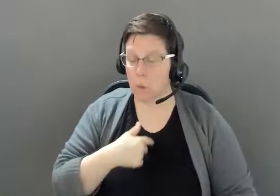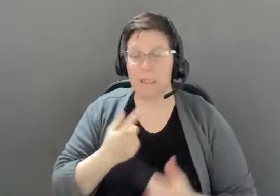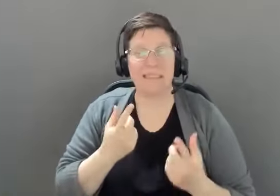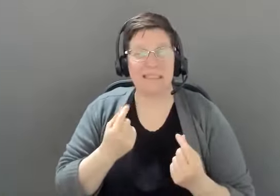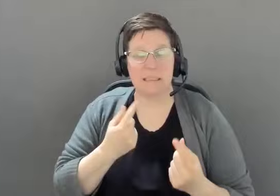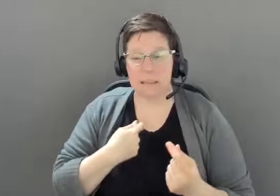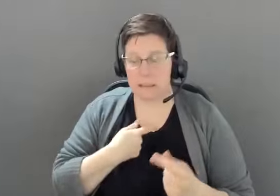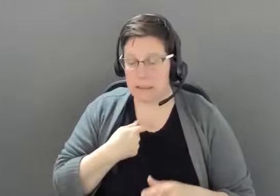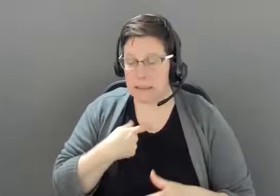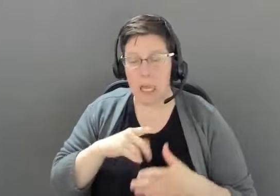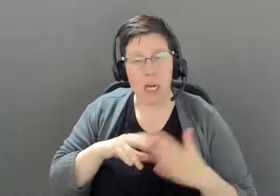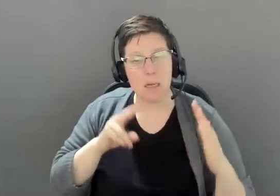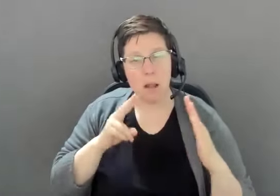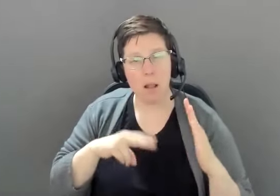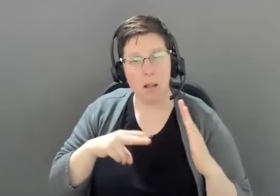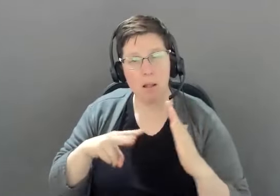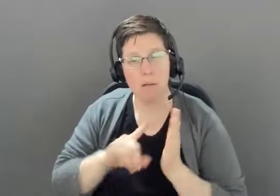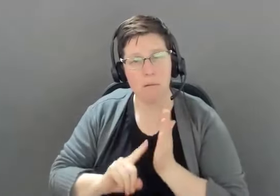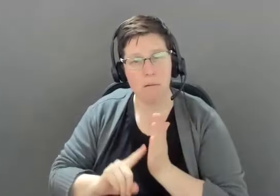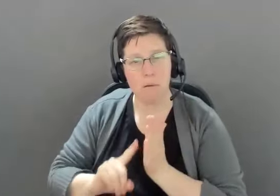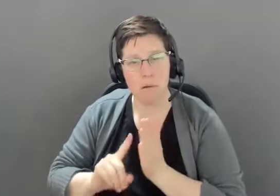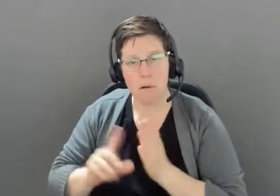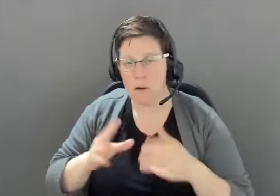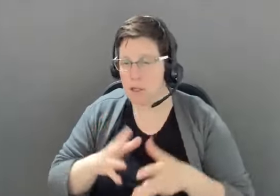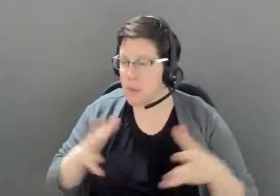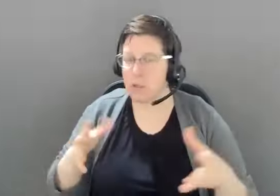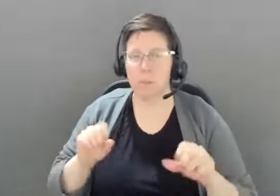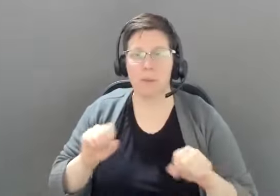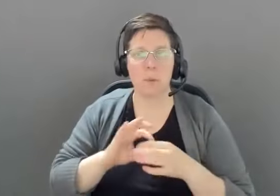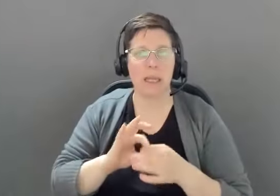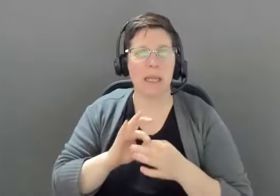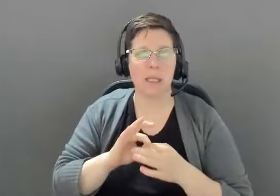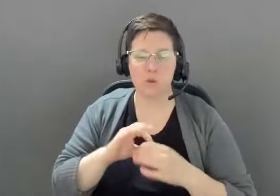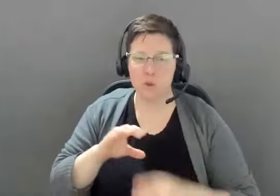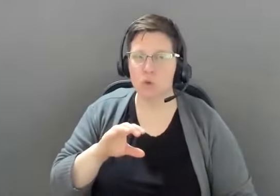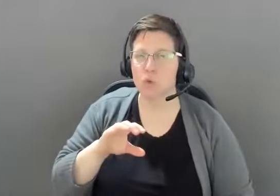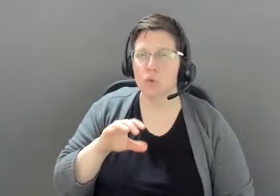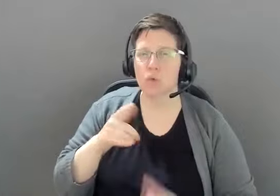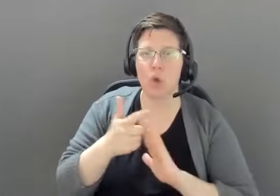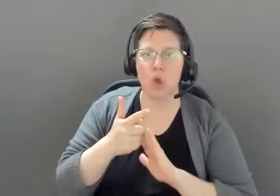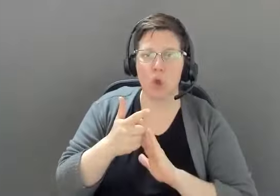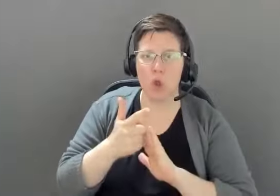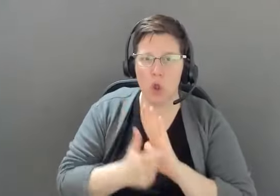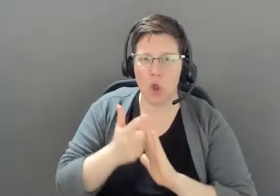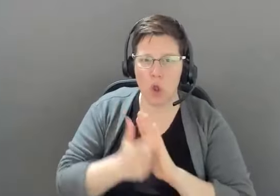much as possible about the section of the law 486.4 of the criminal code, so that